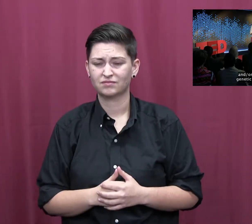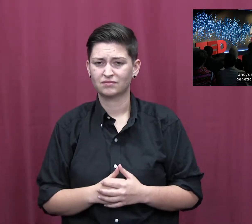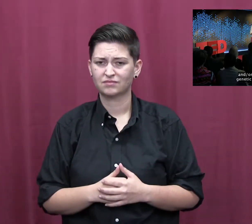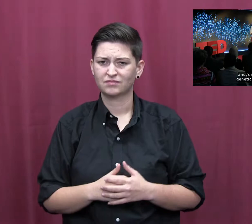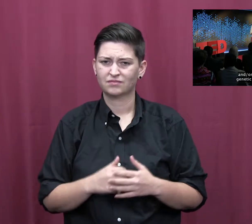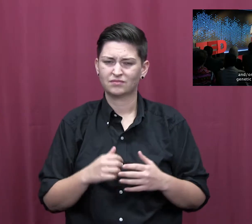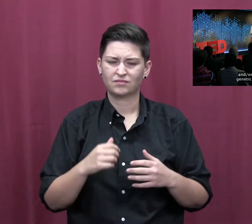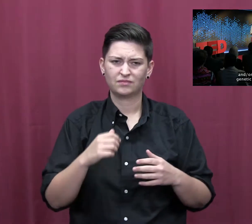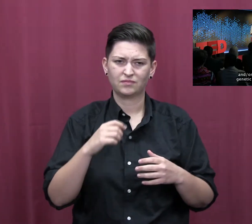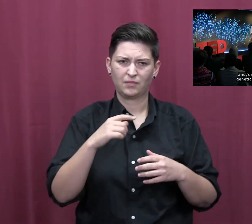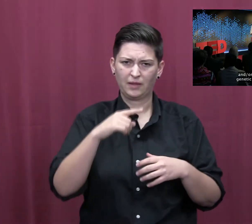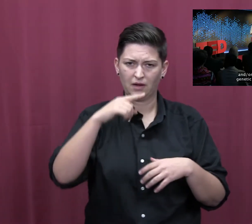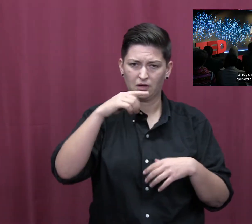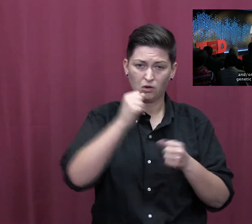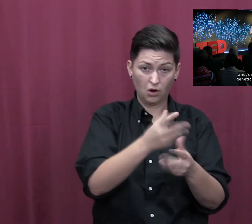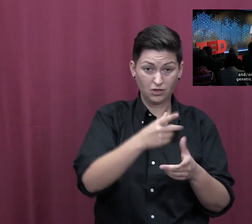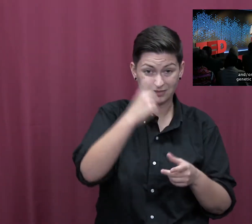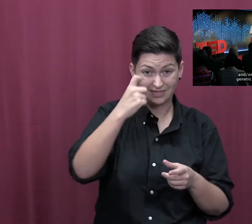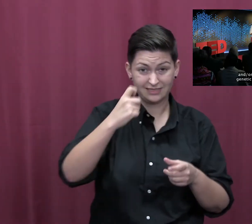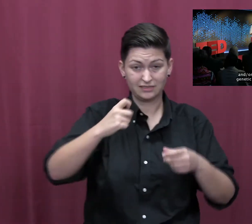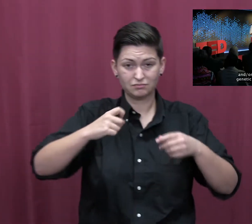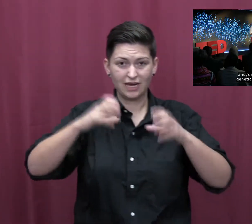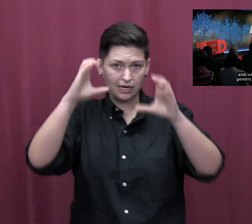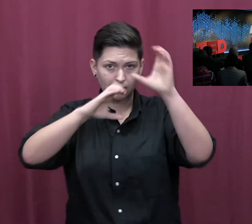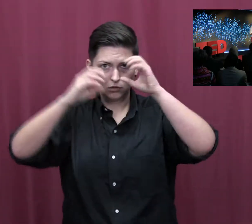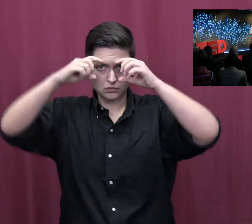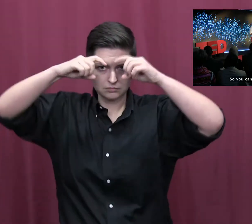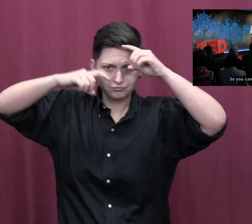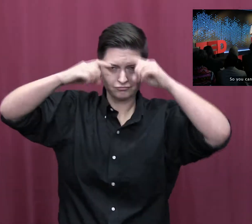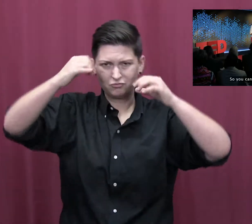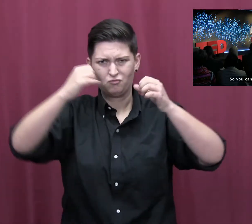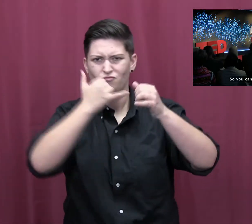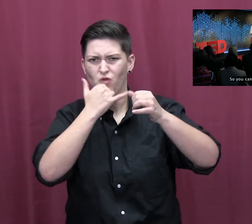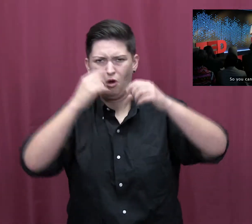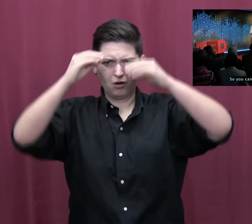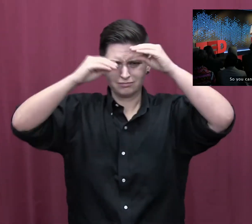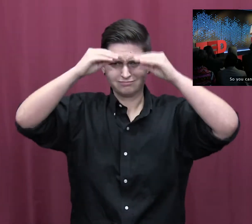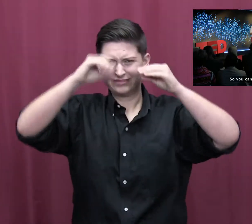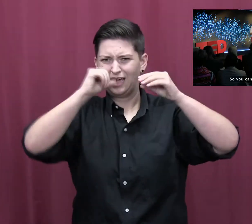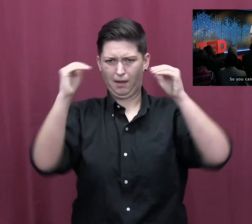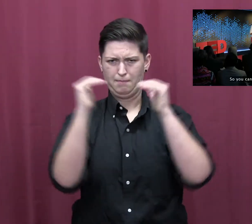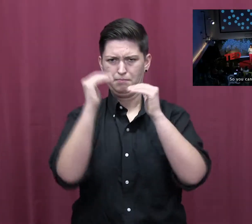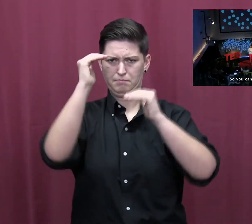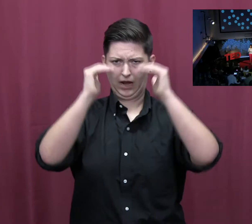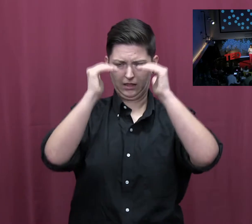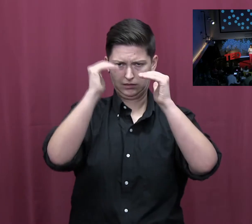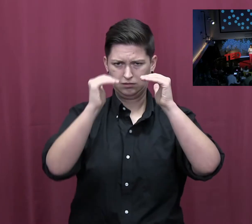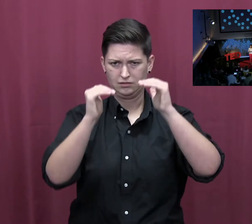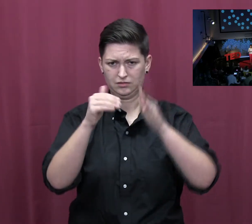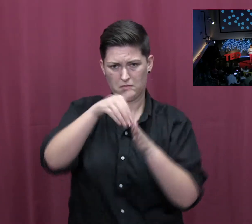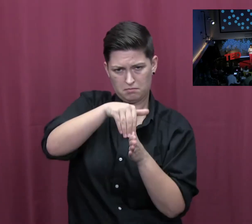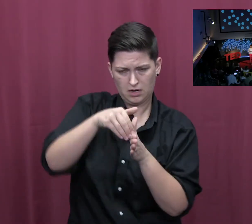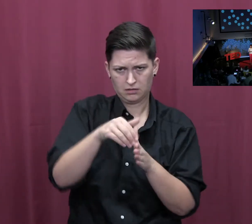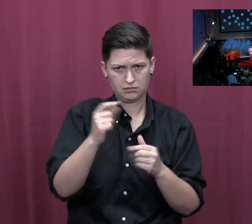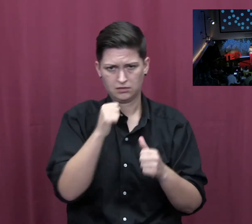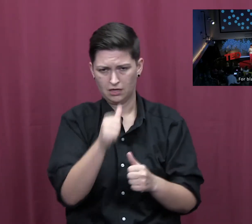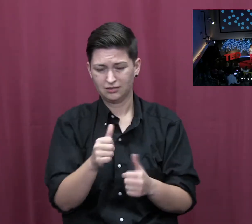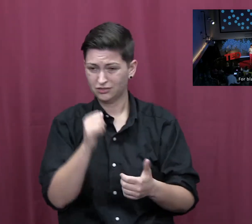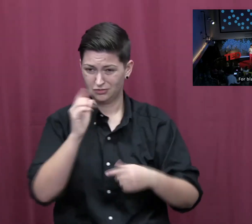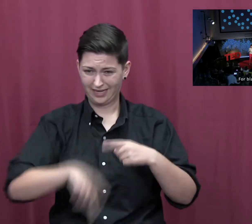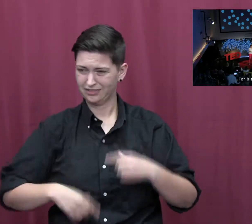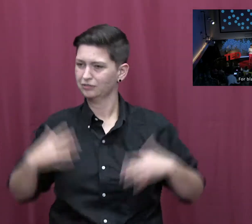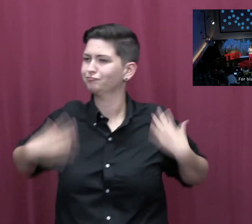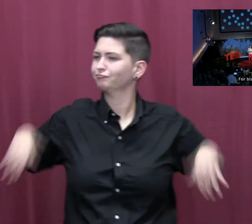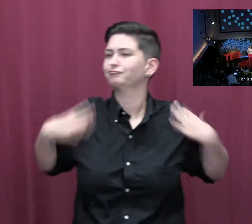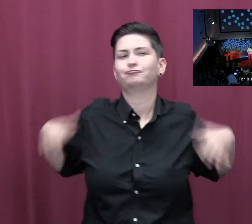and/or an underlying genetic predisposition. So you can't just shake it off. For